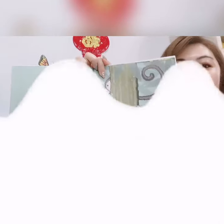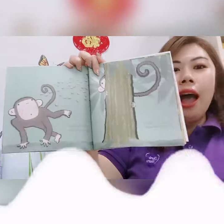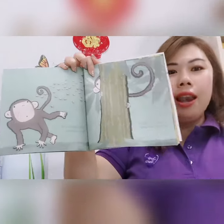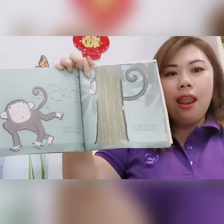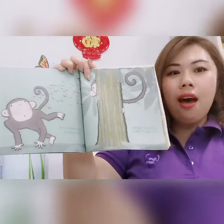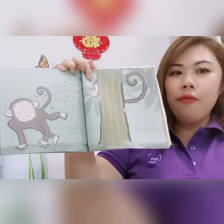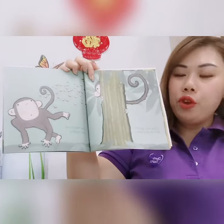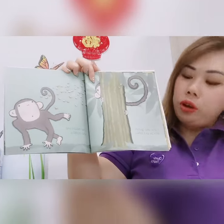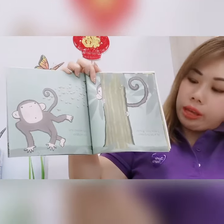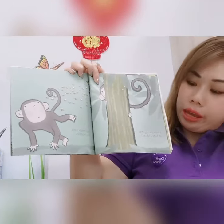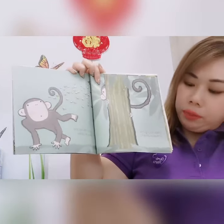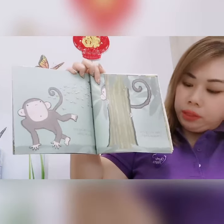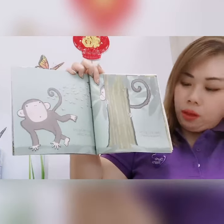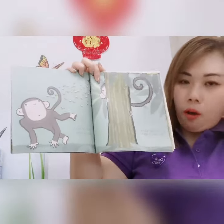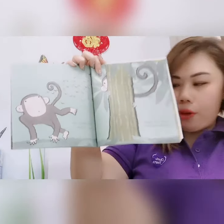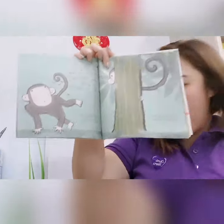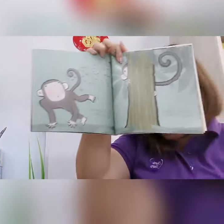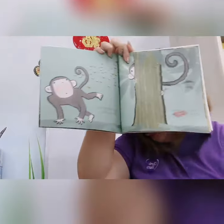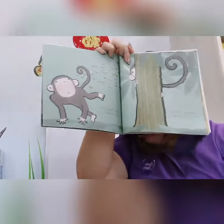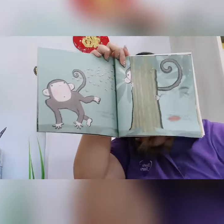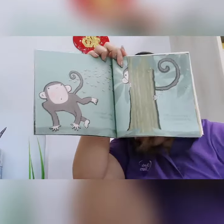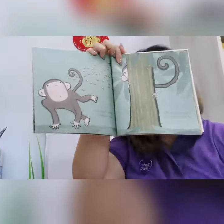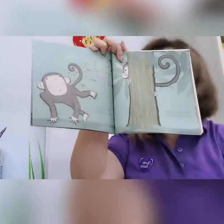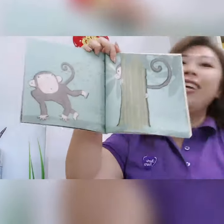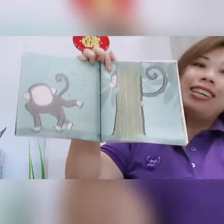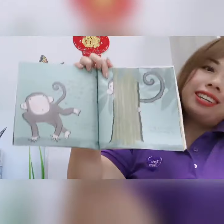I love your games of hide and seek.